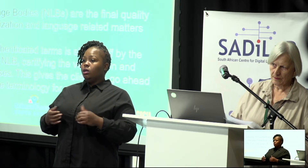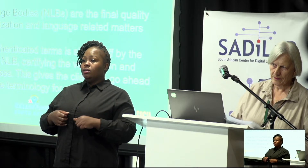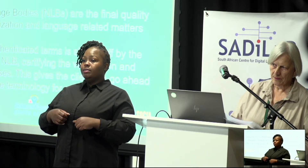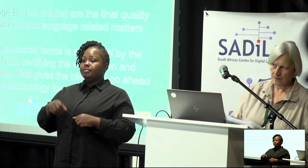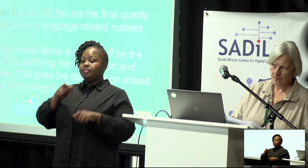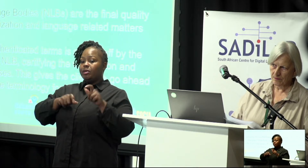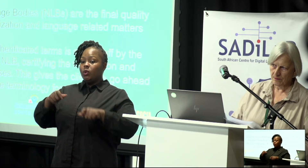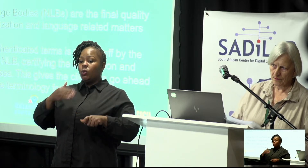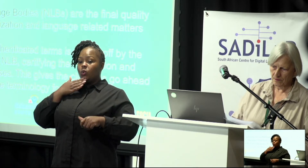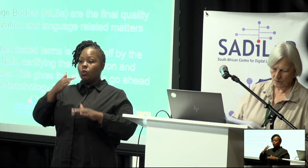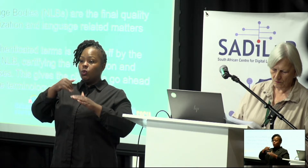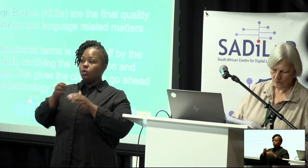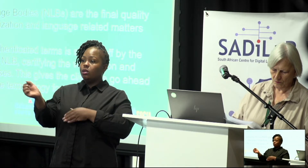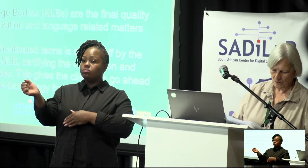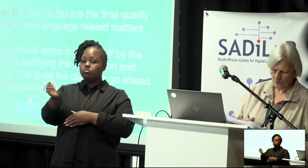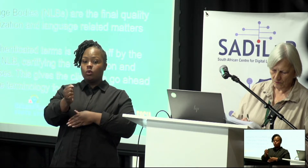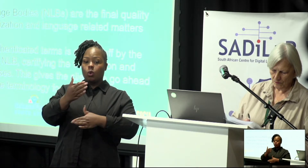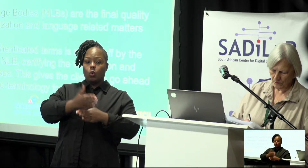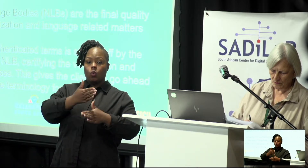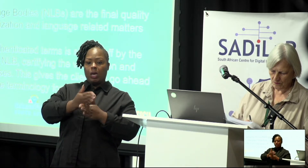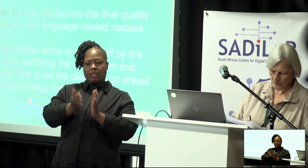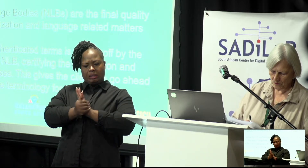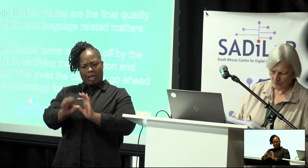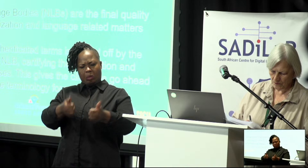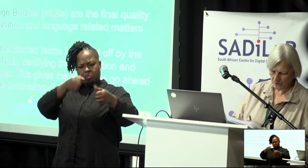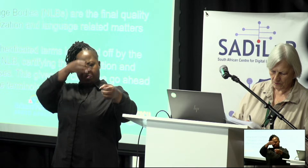workforce if we don't enable